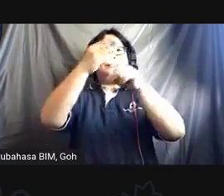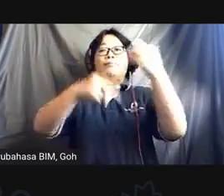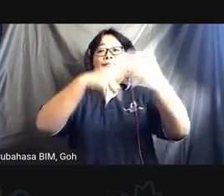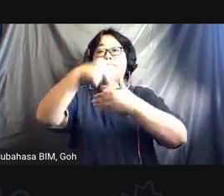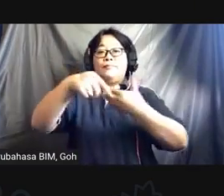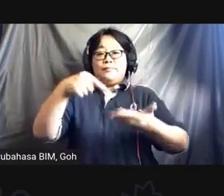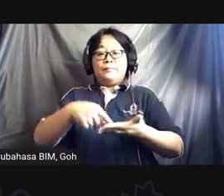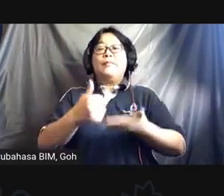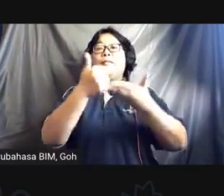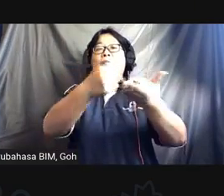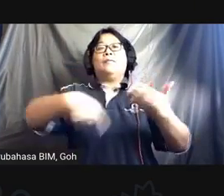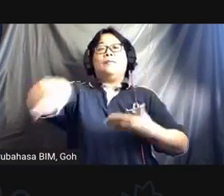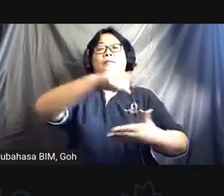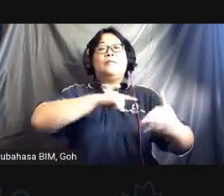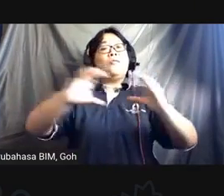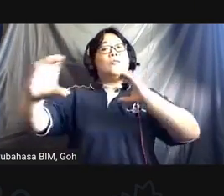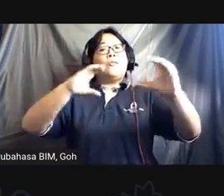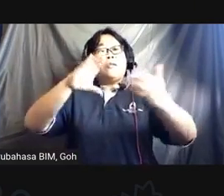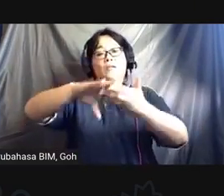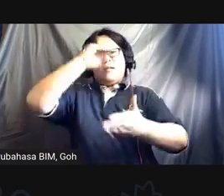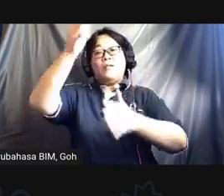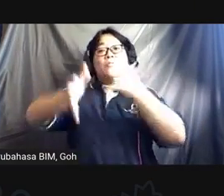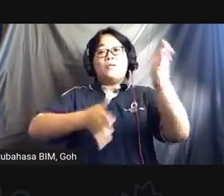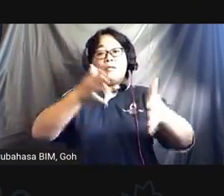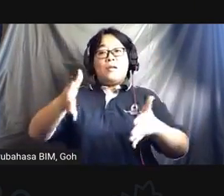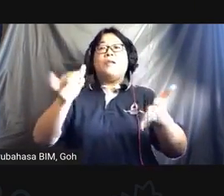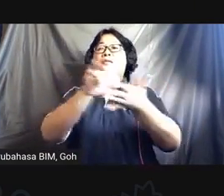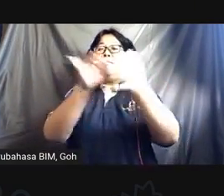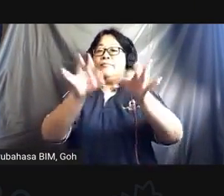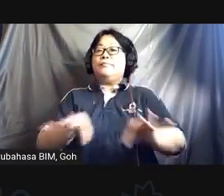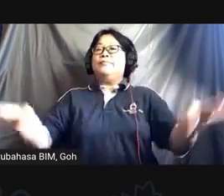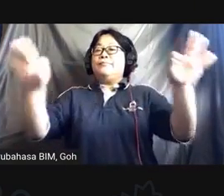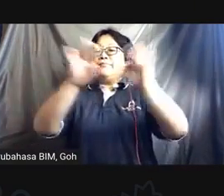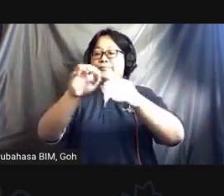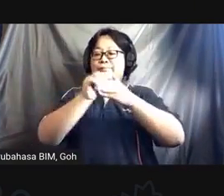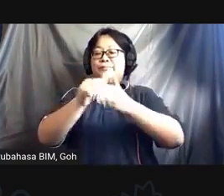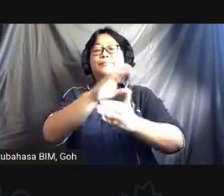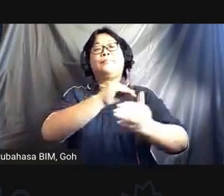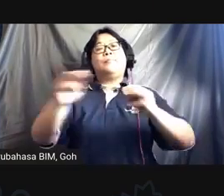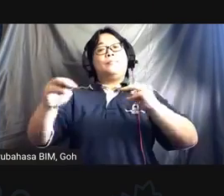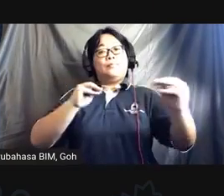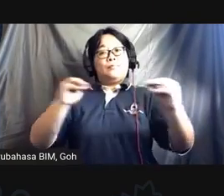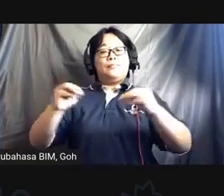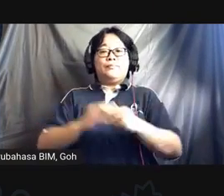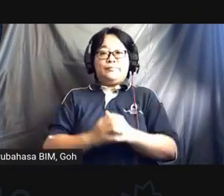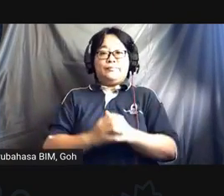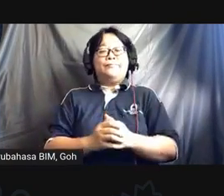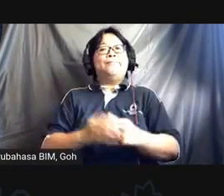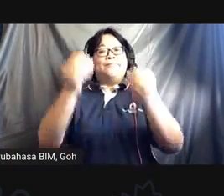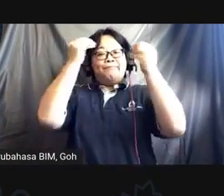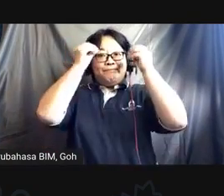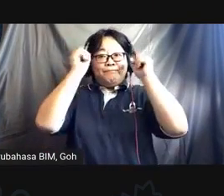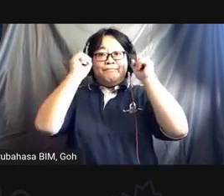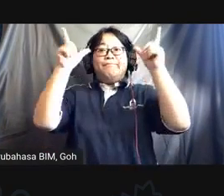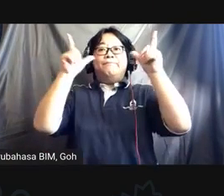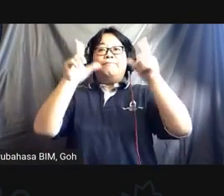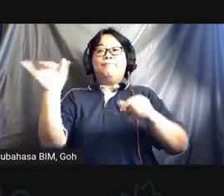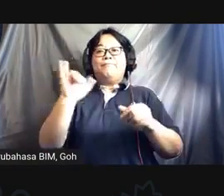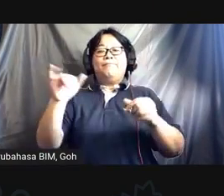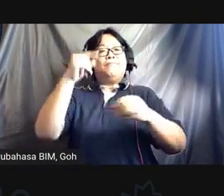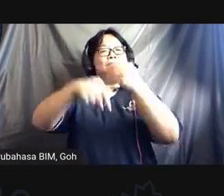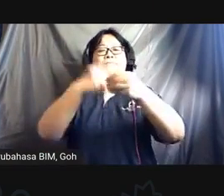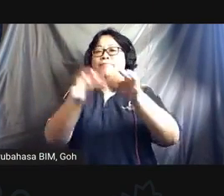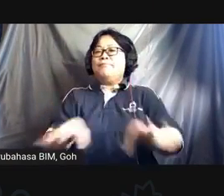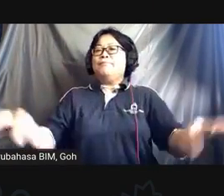public communicate using sign language as an important aspect of leadership and management, to spread awareness among the public about the importance